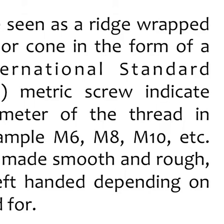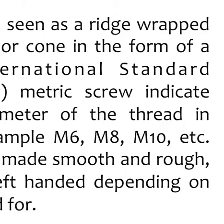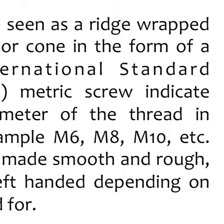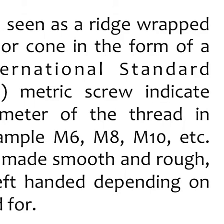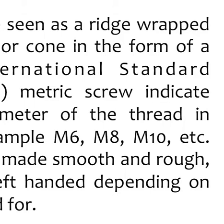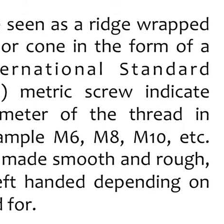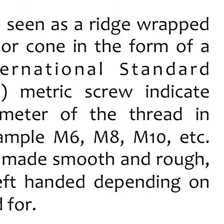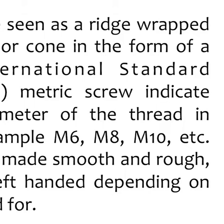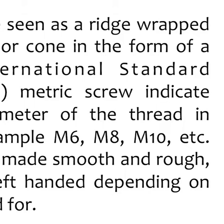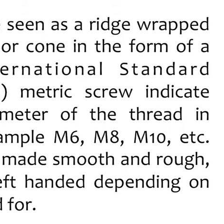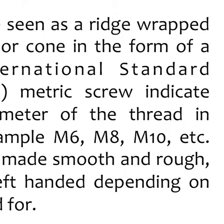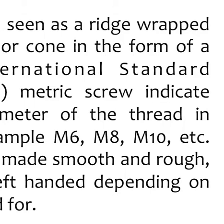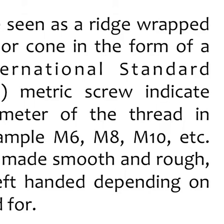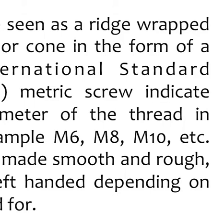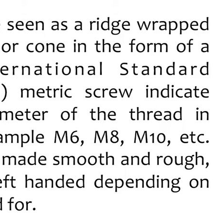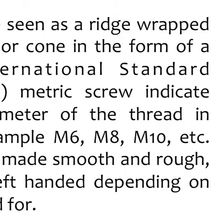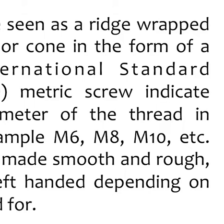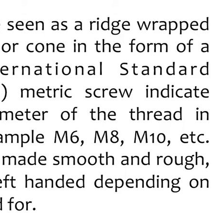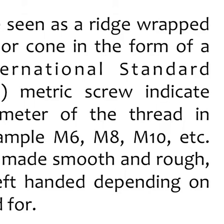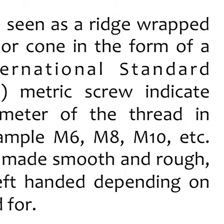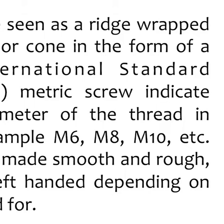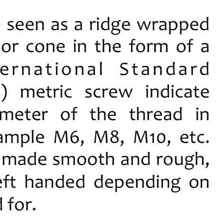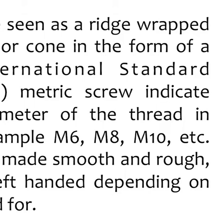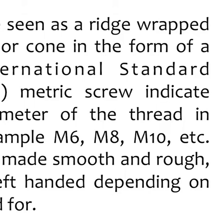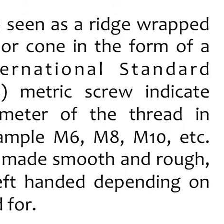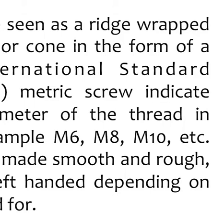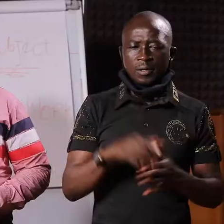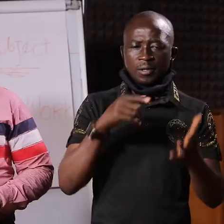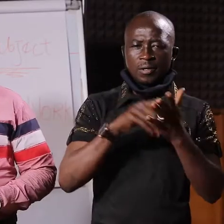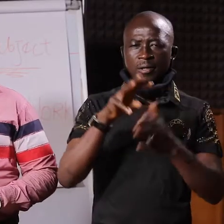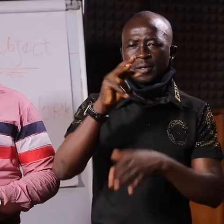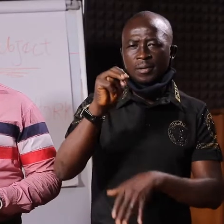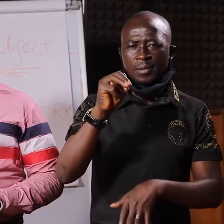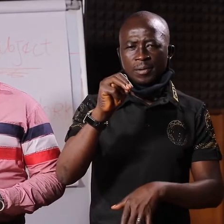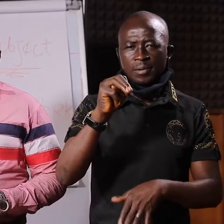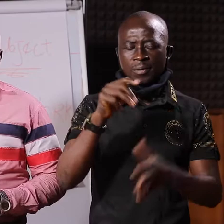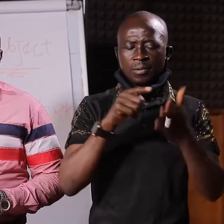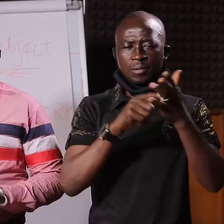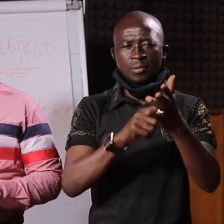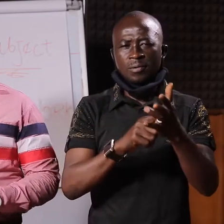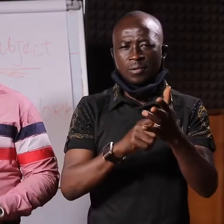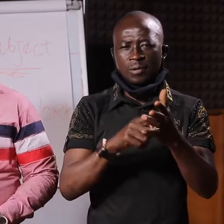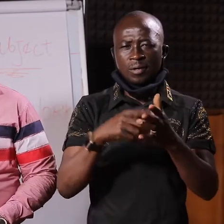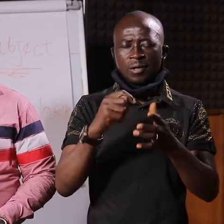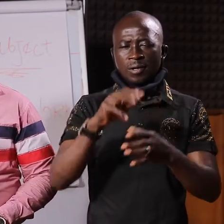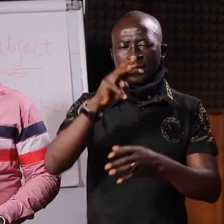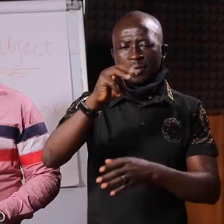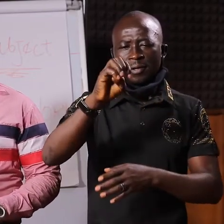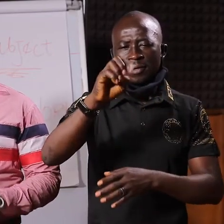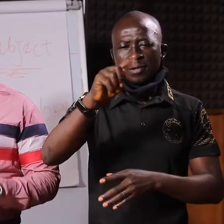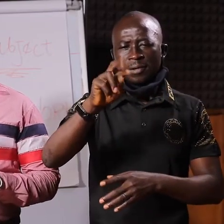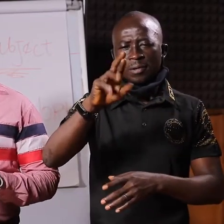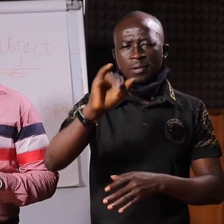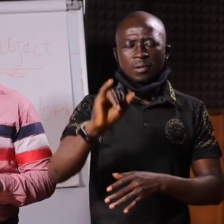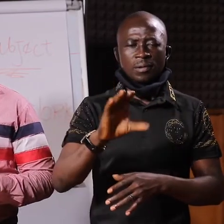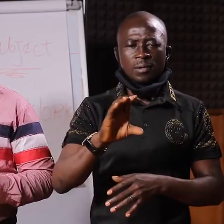M10, M5, and the likes. Now, this M symbolizes the metric and